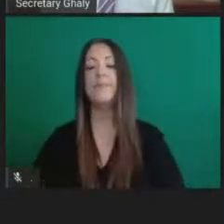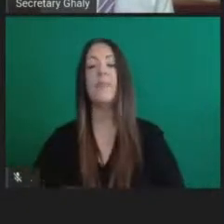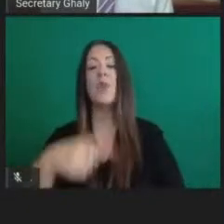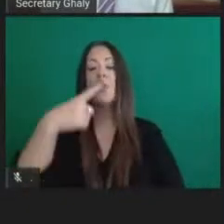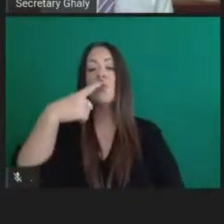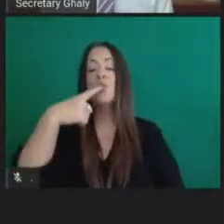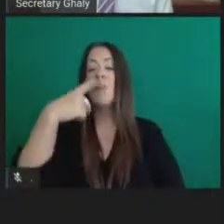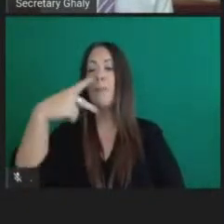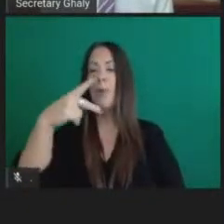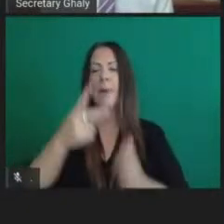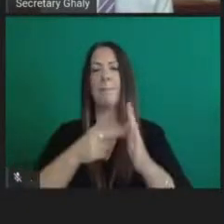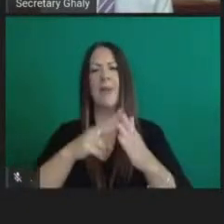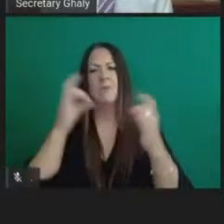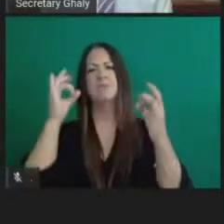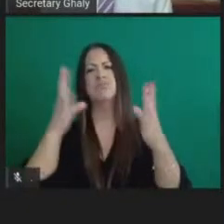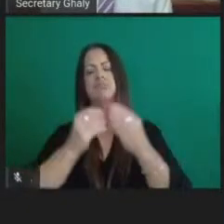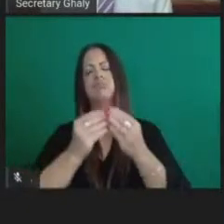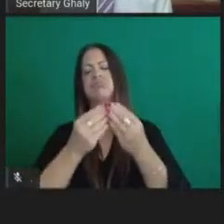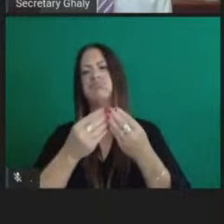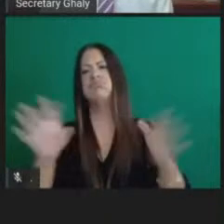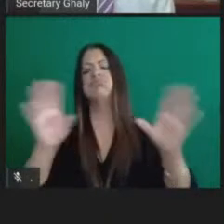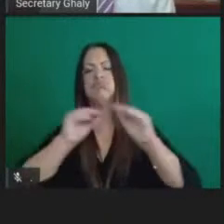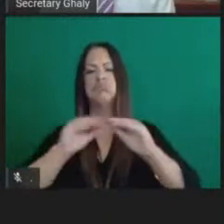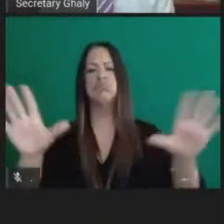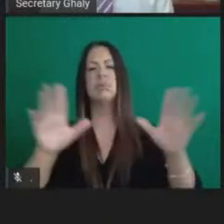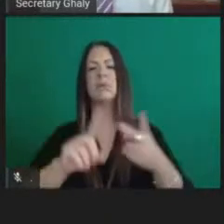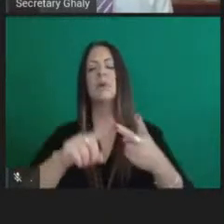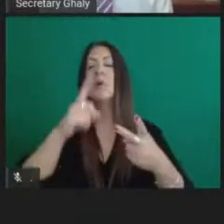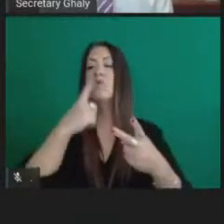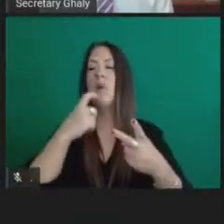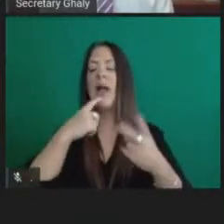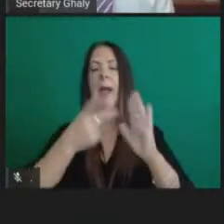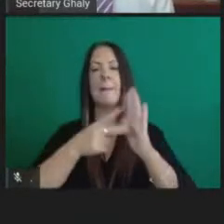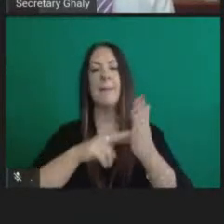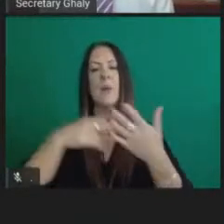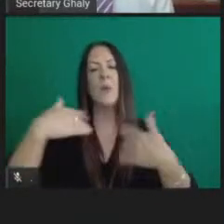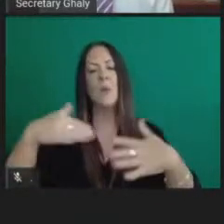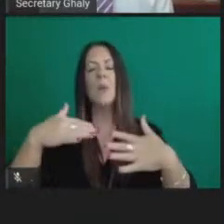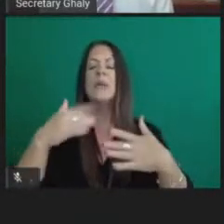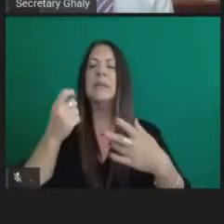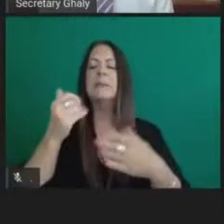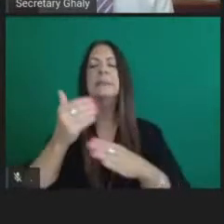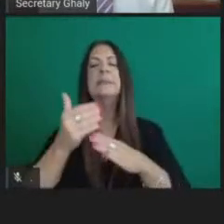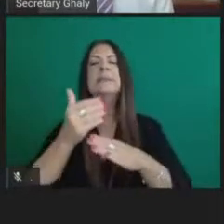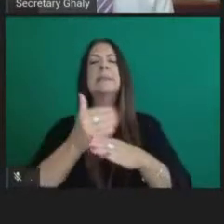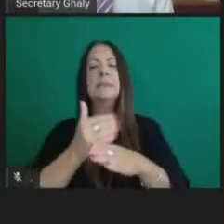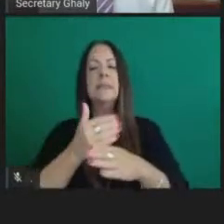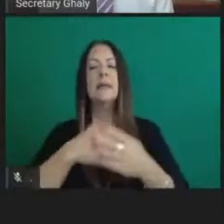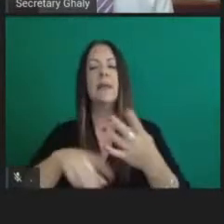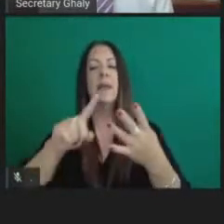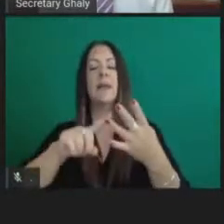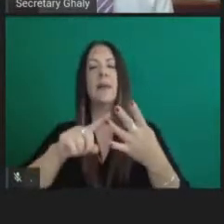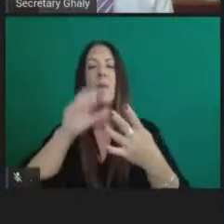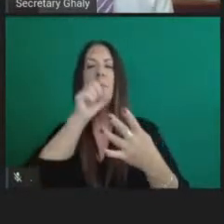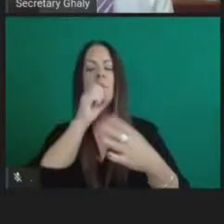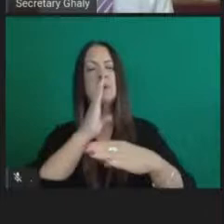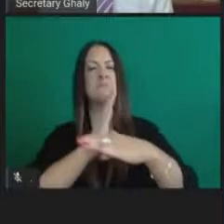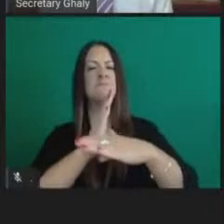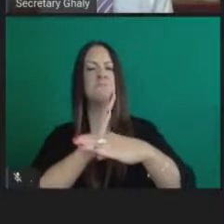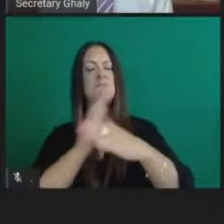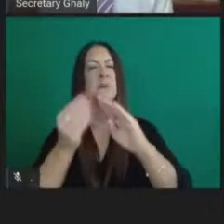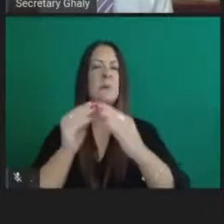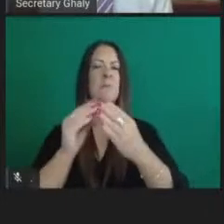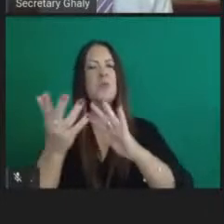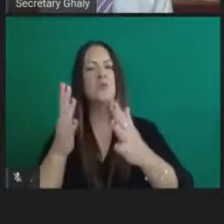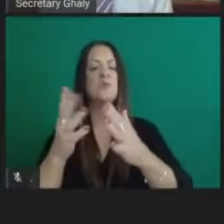moderate transmission, orange, and minimal, yellow. You can see the different parameters for the new case counts. Those